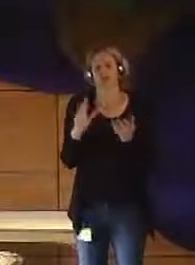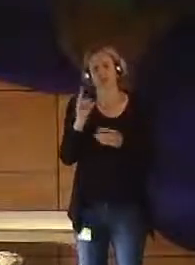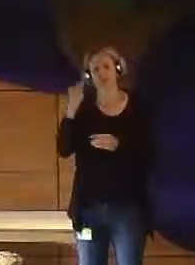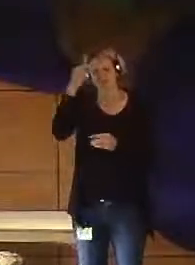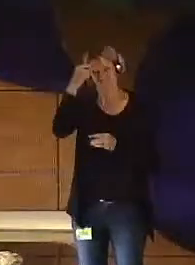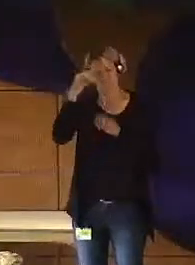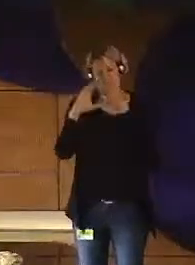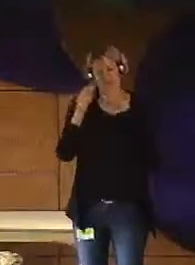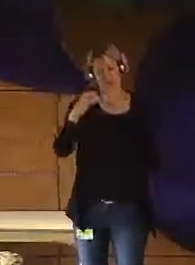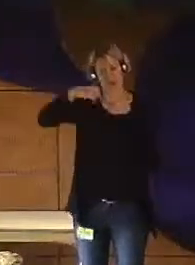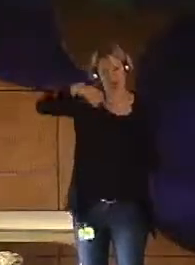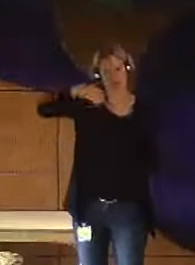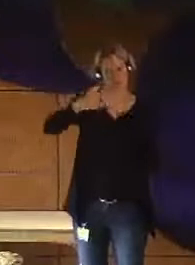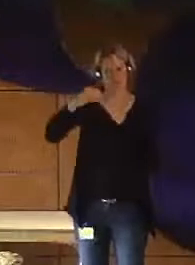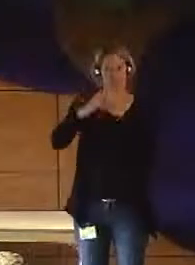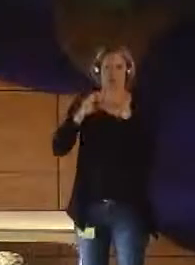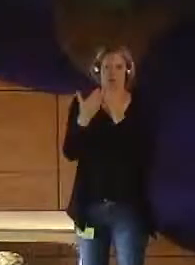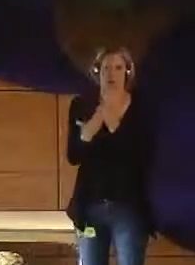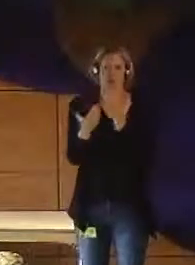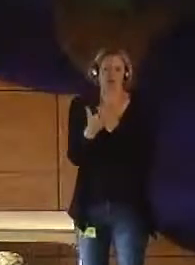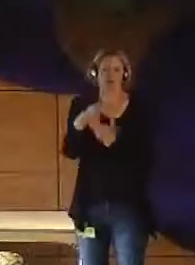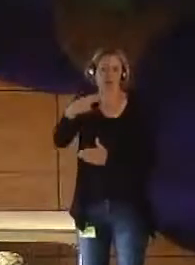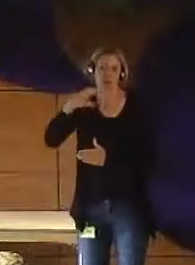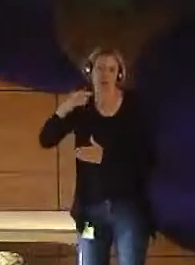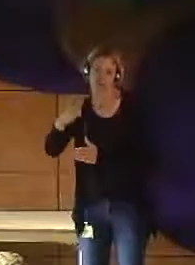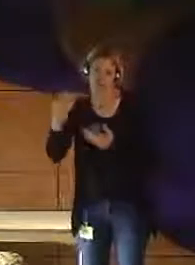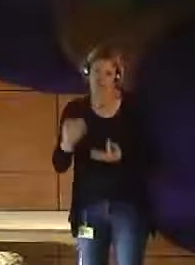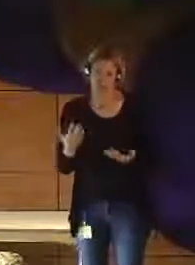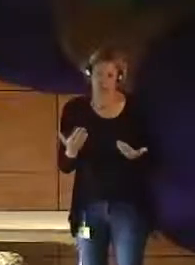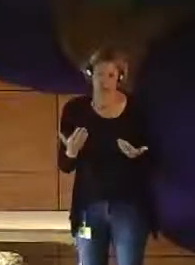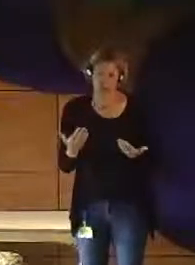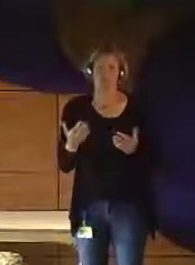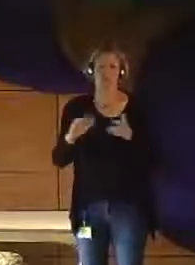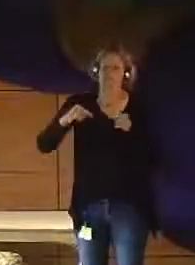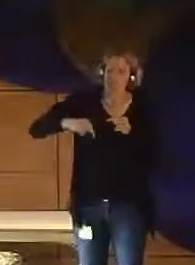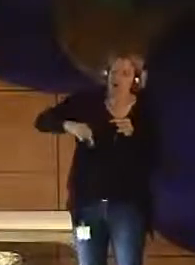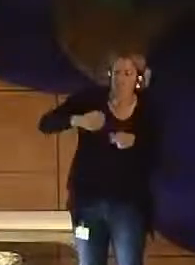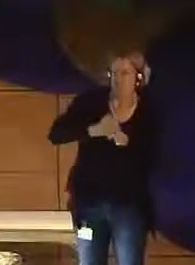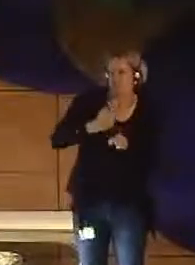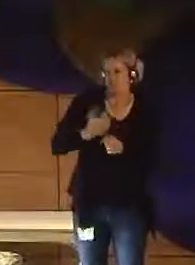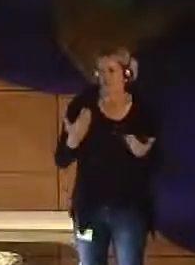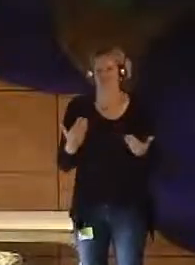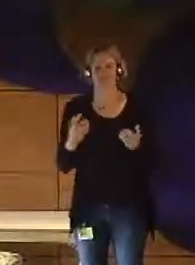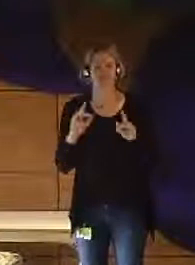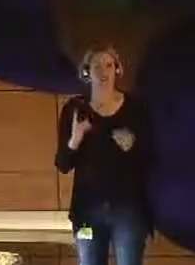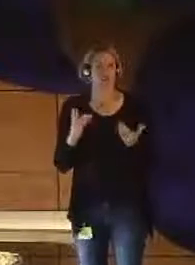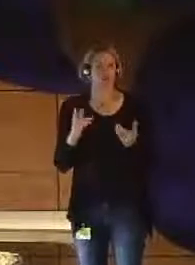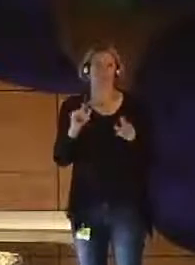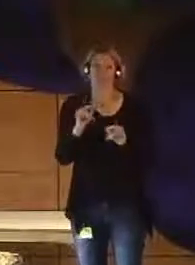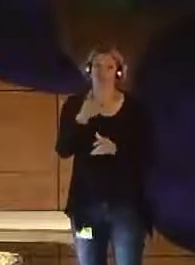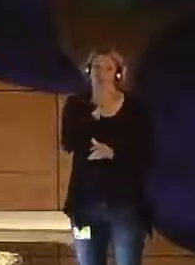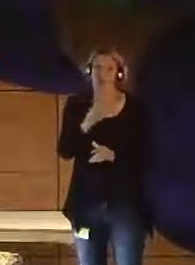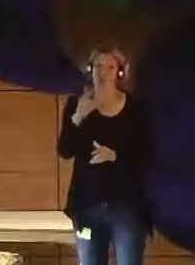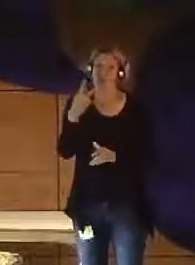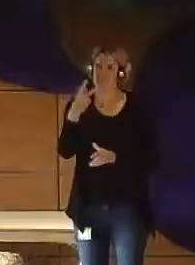HMG. And some units are doing it, but as I said, it's usually 2 or 3 injections a week, whereas testosterone, remember, is